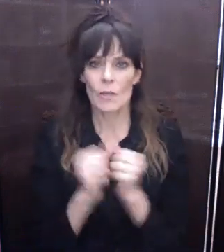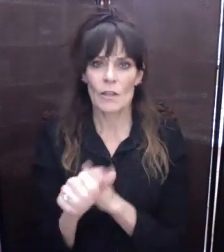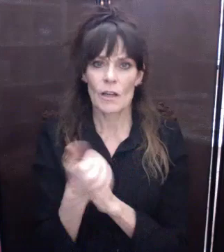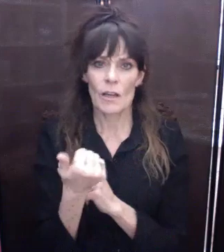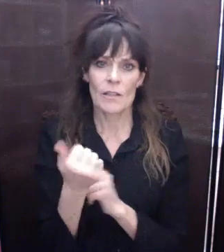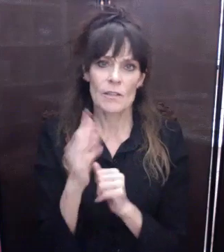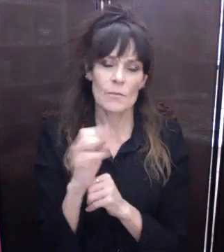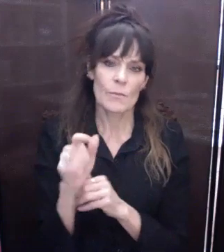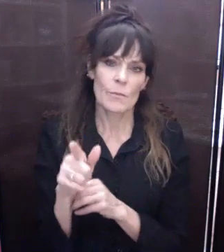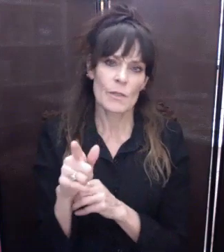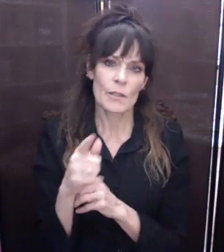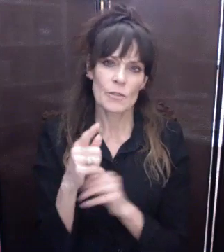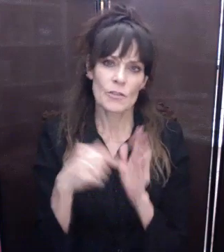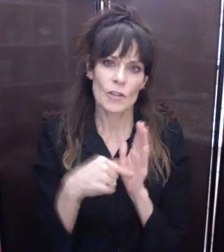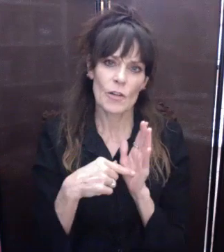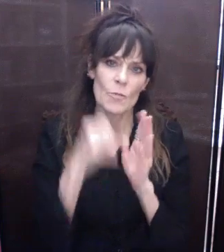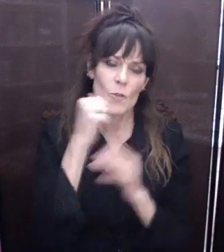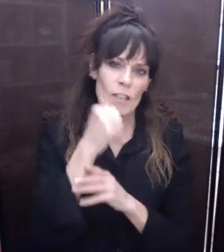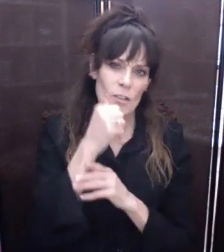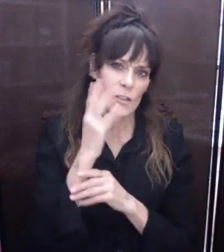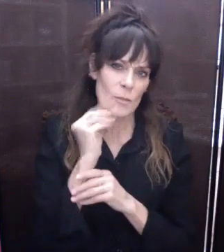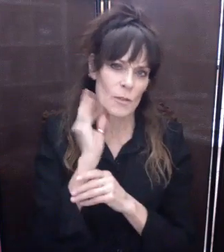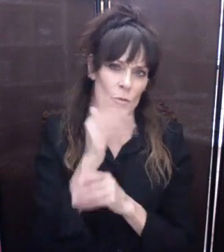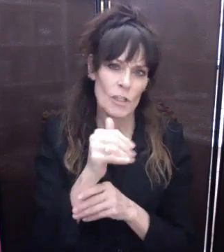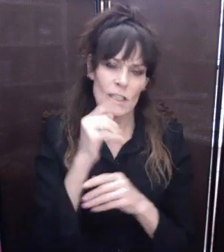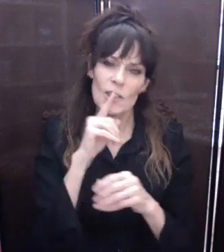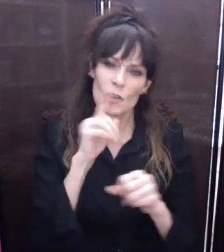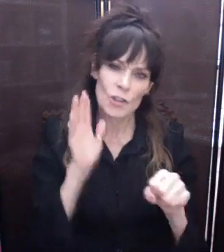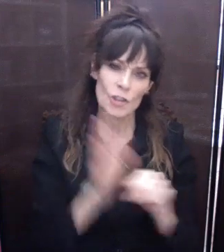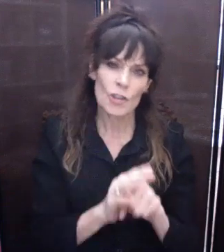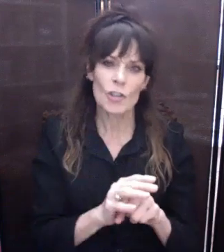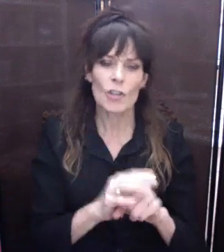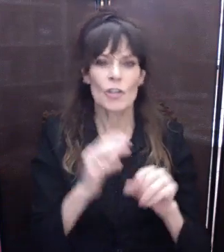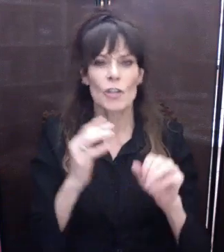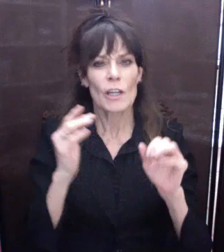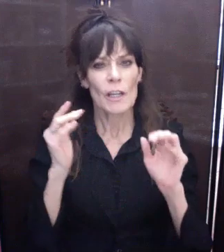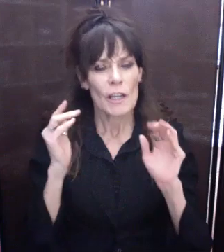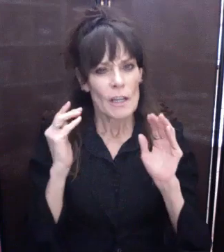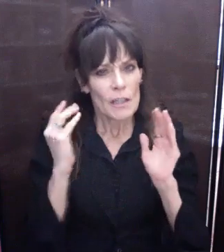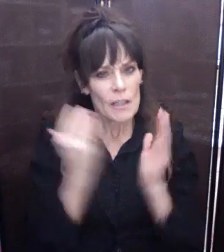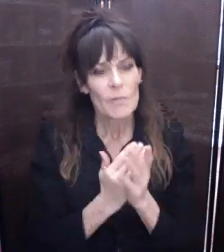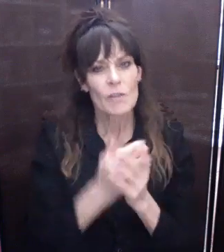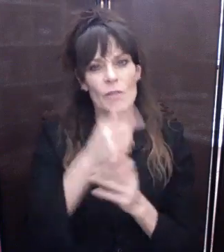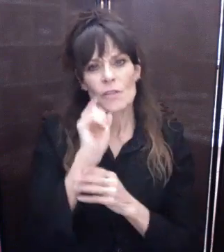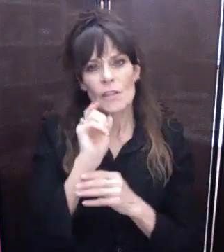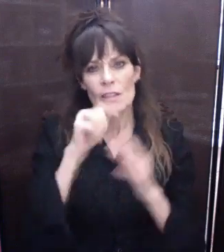practical experience shows that nothing will so much ensure immunity from drinking as intensive work with other alcoholics. It works